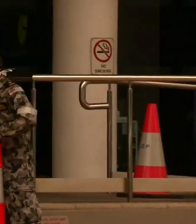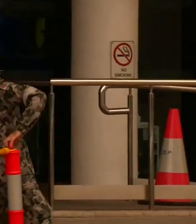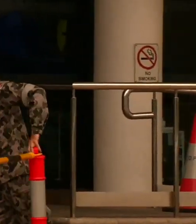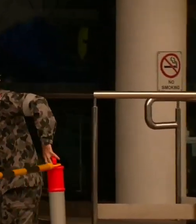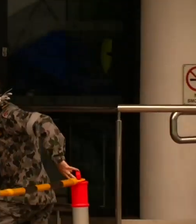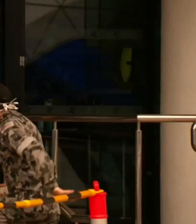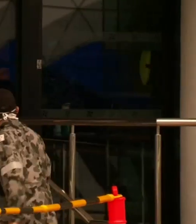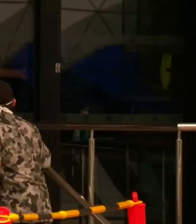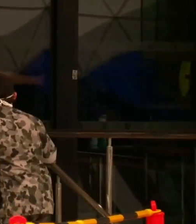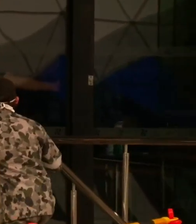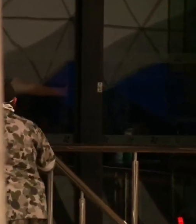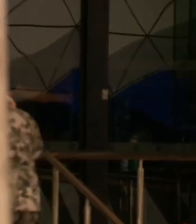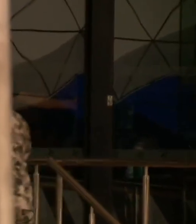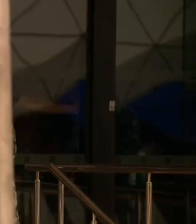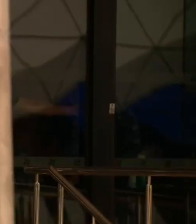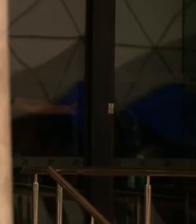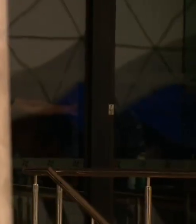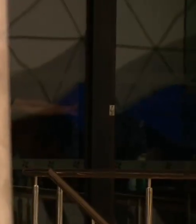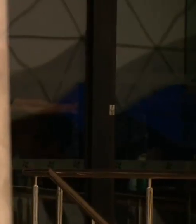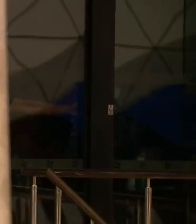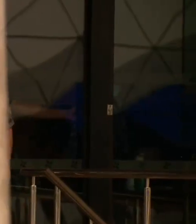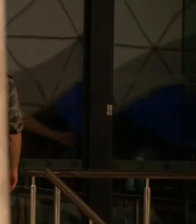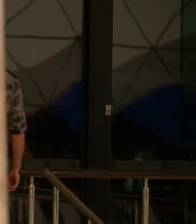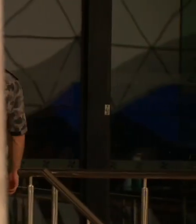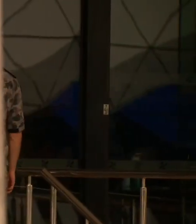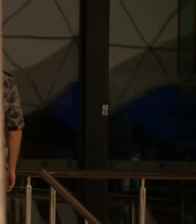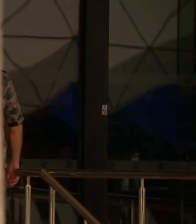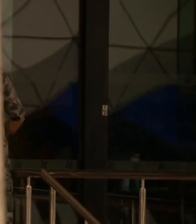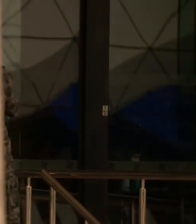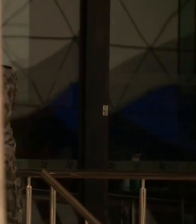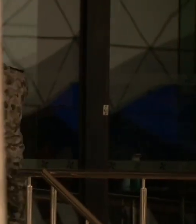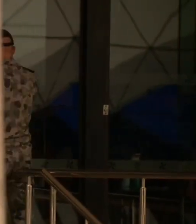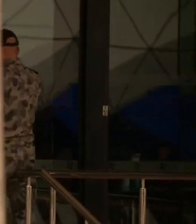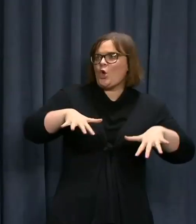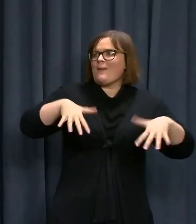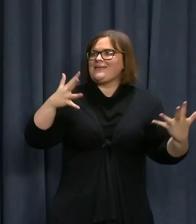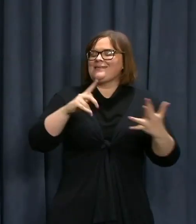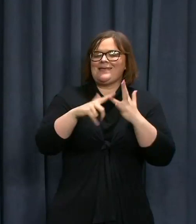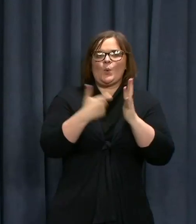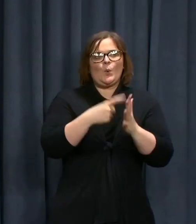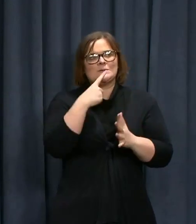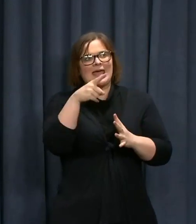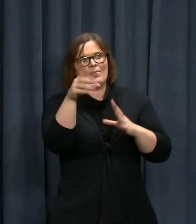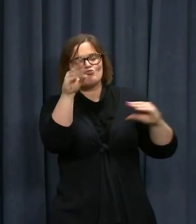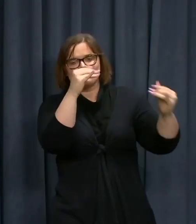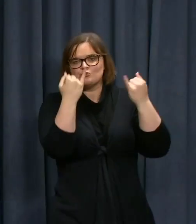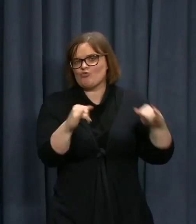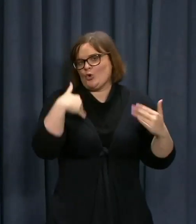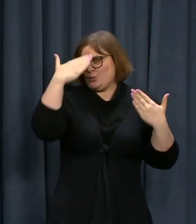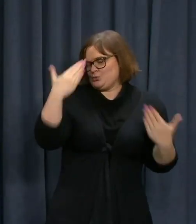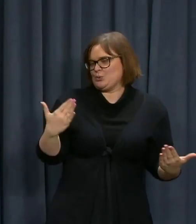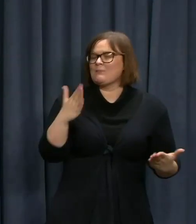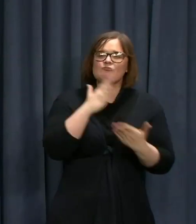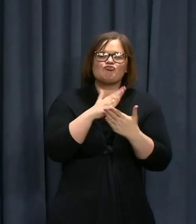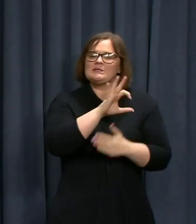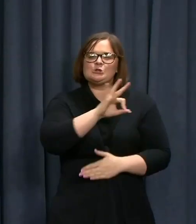The guard told them he was feeling unwell and got tested for coronavirus the same day. What we must do is not run on rumour.